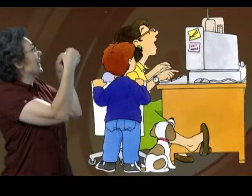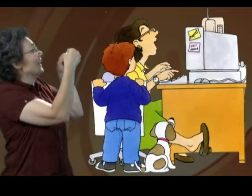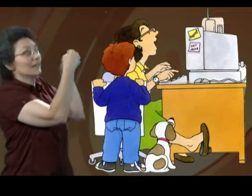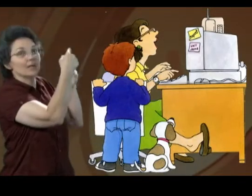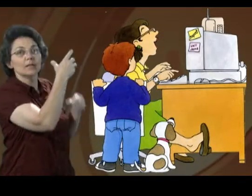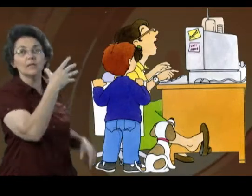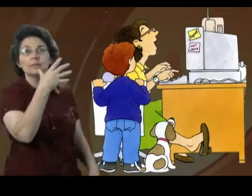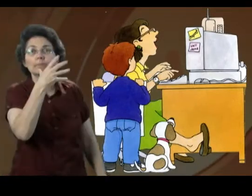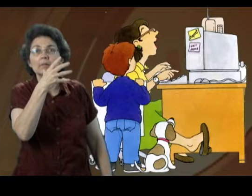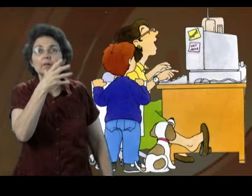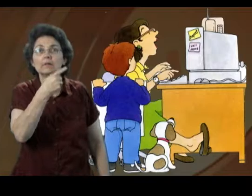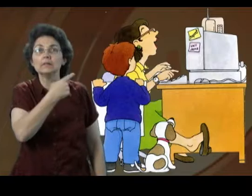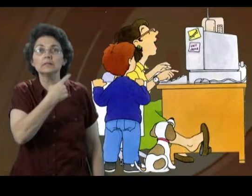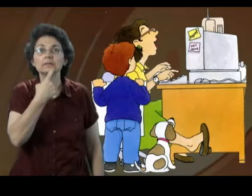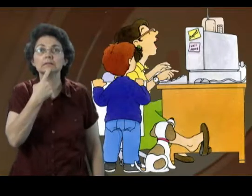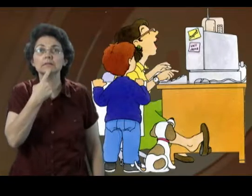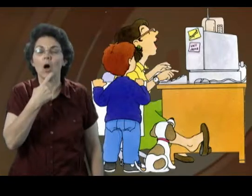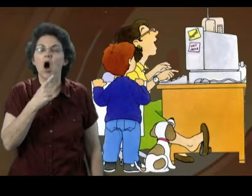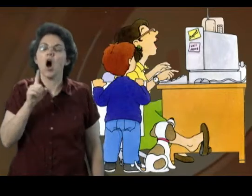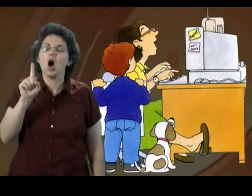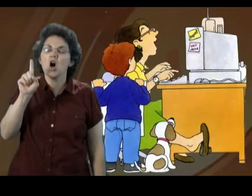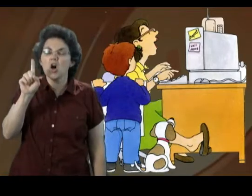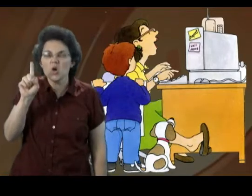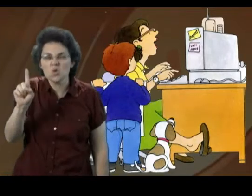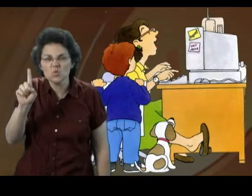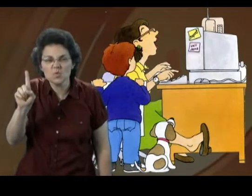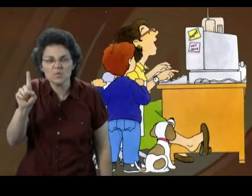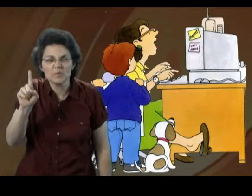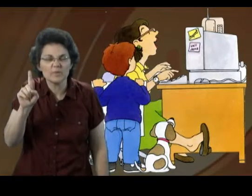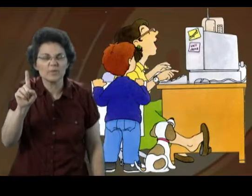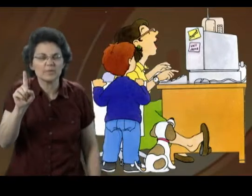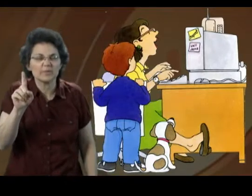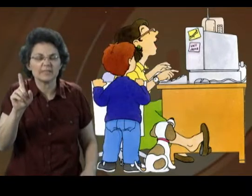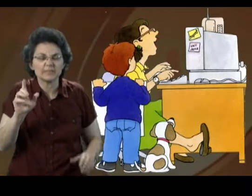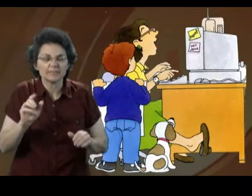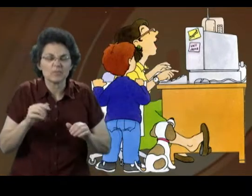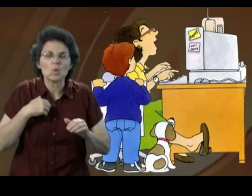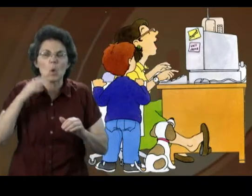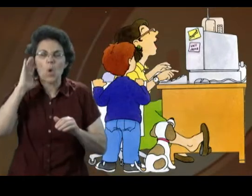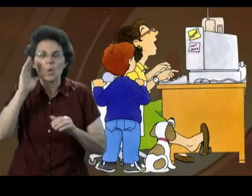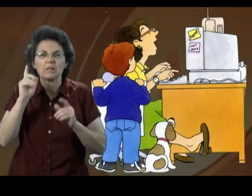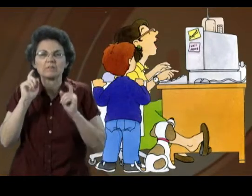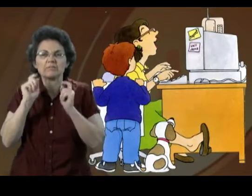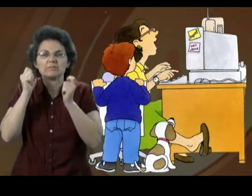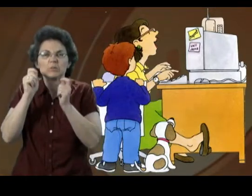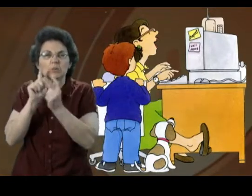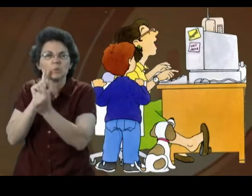"Look what I did," Fred said. "Just a minute, Fred," his mother said. "I'll be right with you."